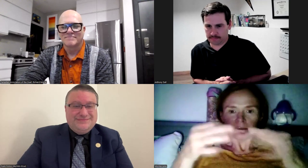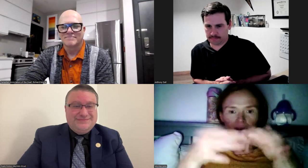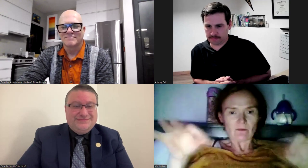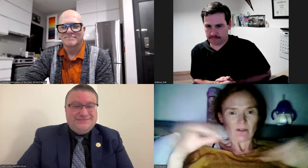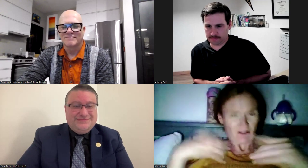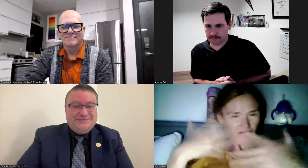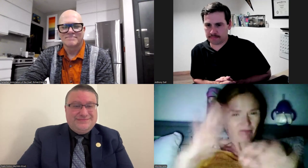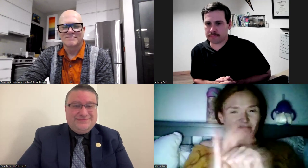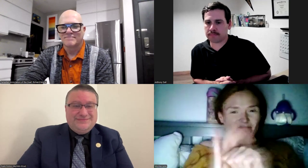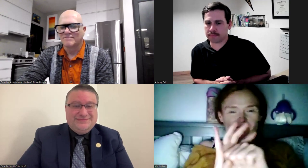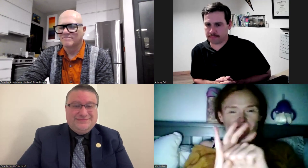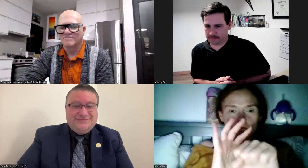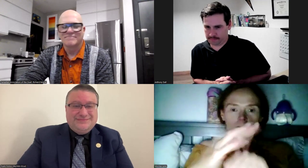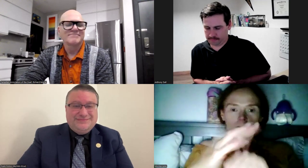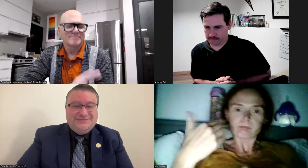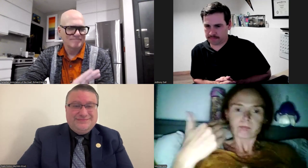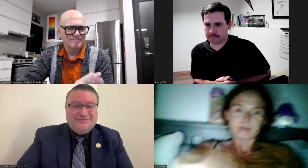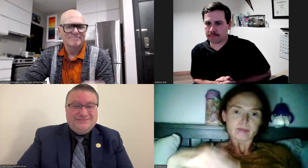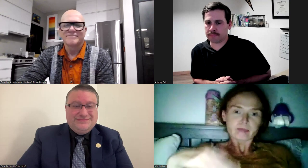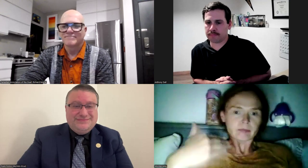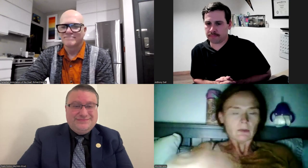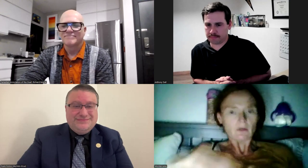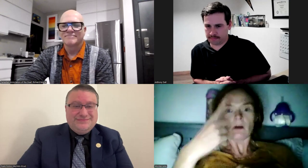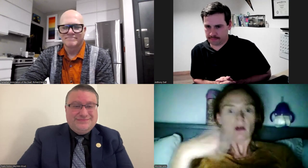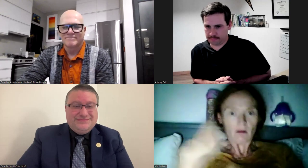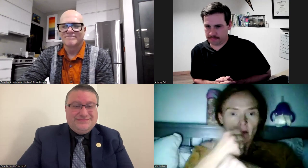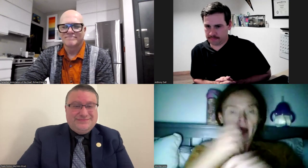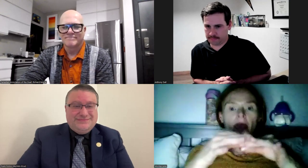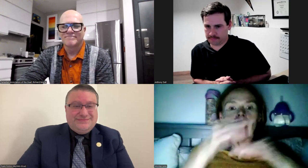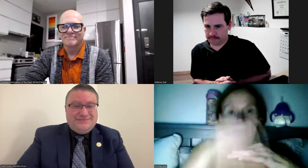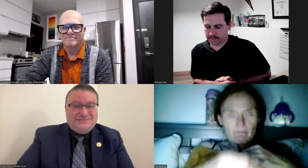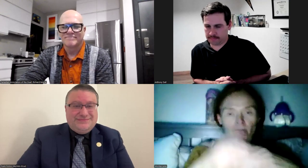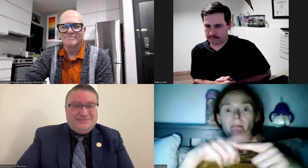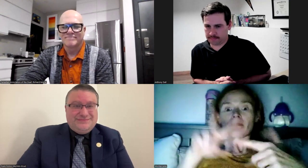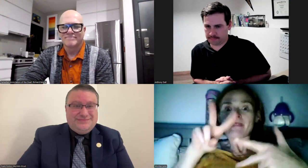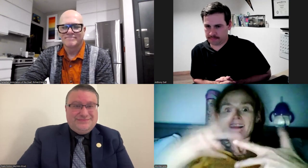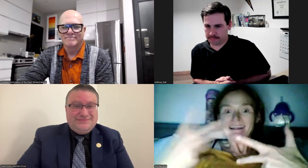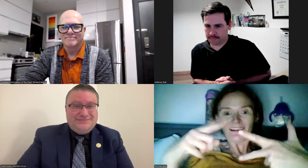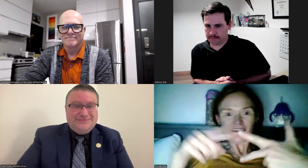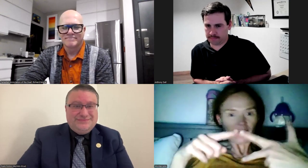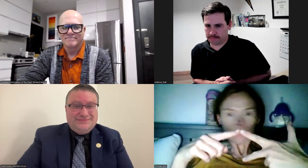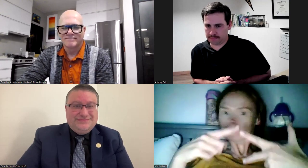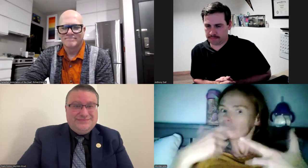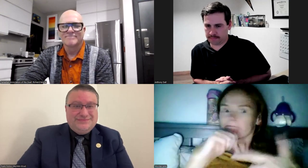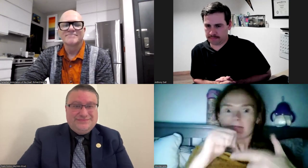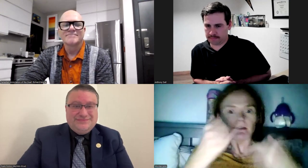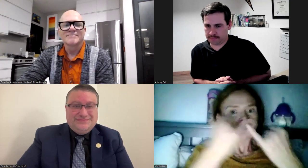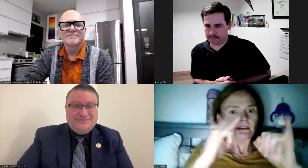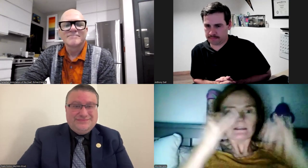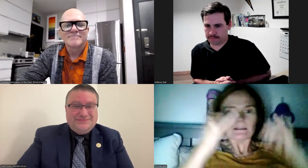didn't know that, and we were not offered sign language, and we've been advocating for our children ever since they were born. When our second child was